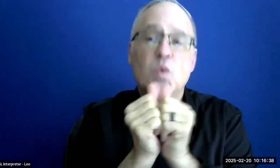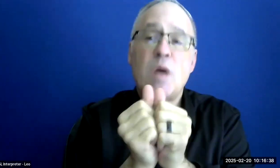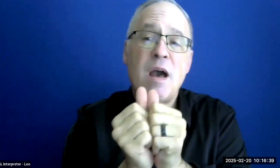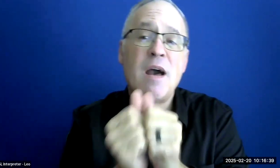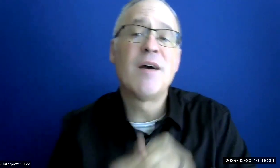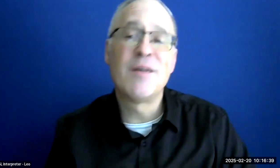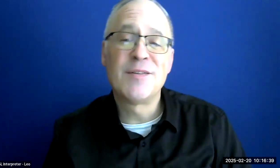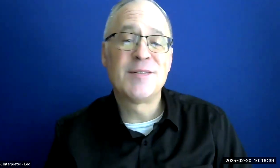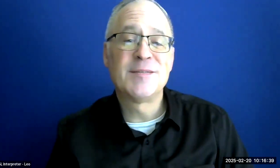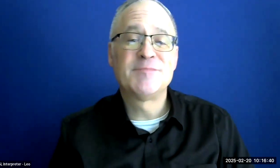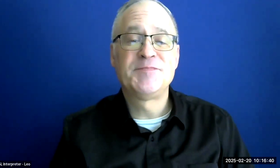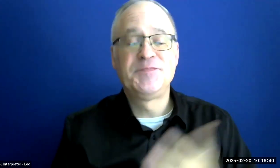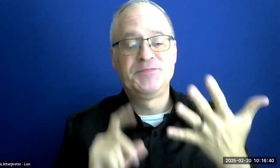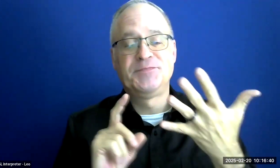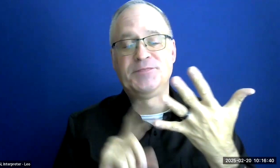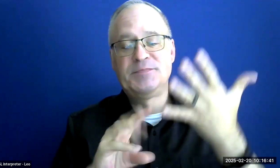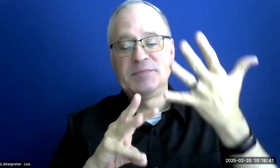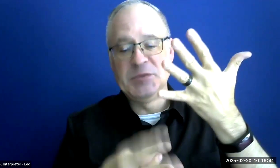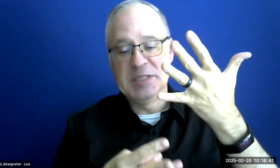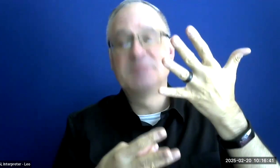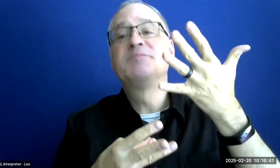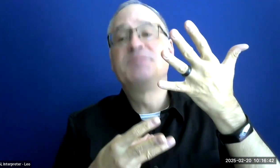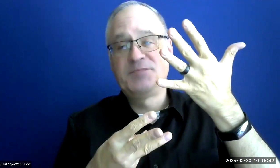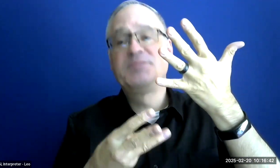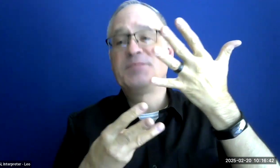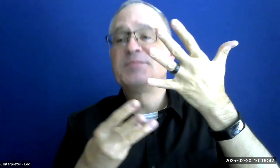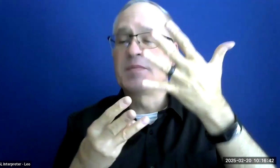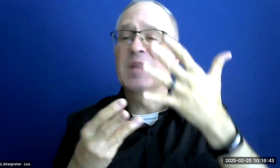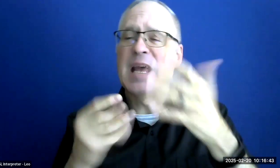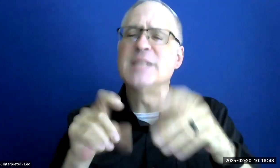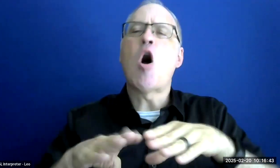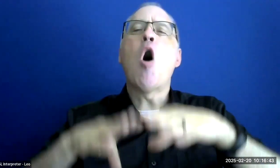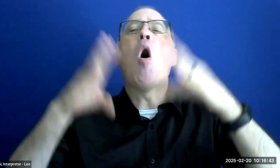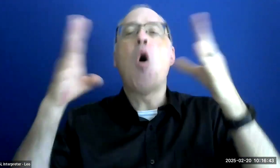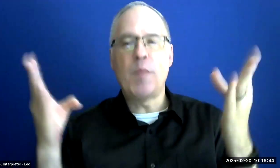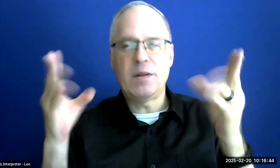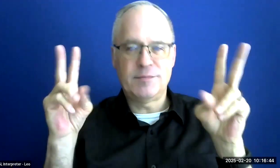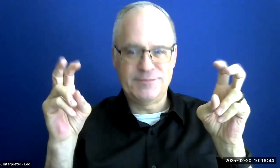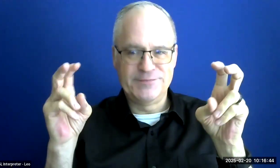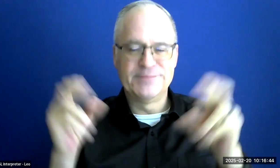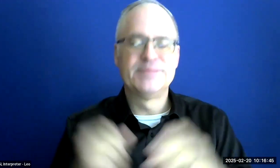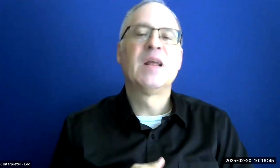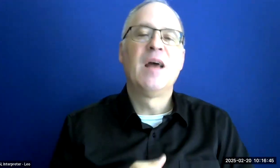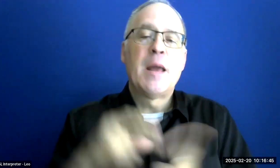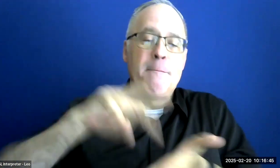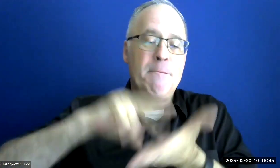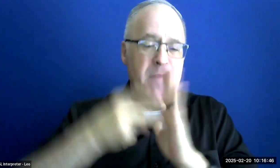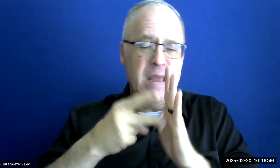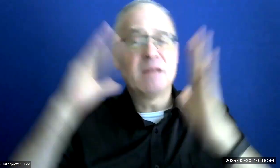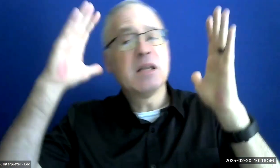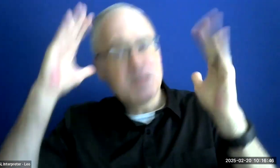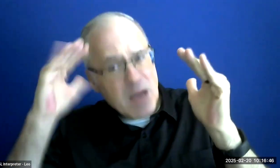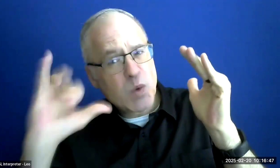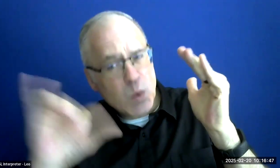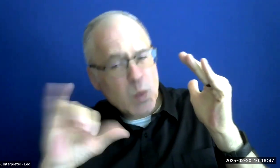Sixth, and finally, it is open. As United Methodists, we may expect, even demand, that the Church continue to